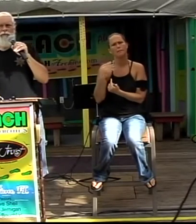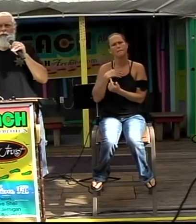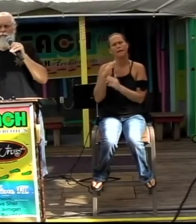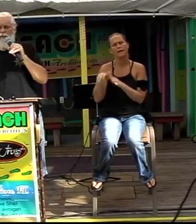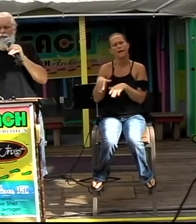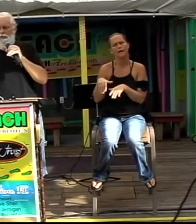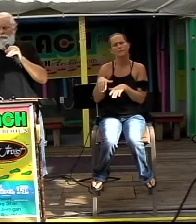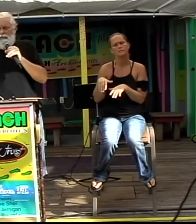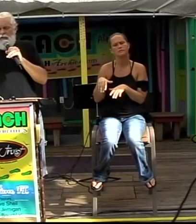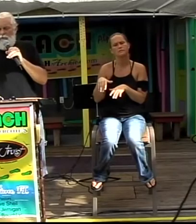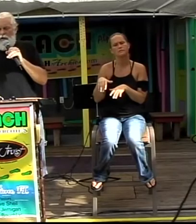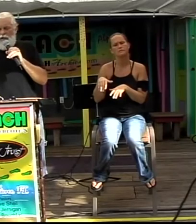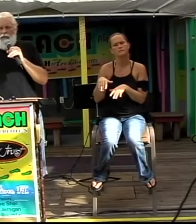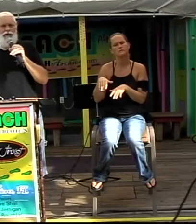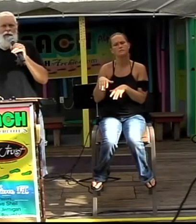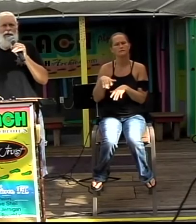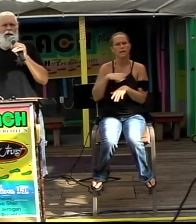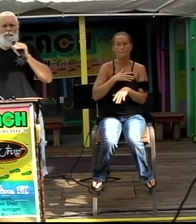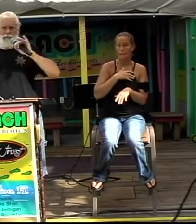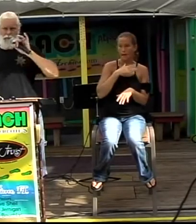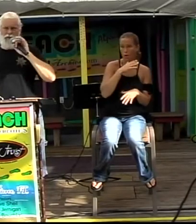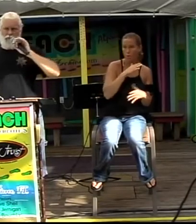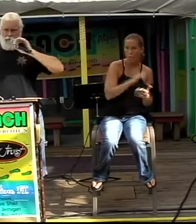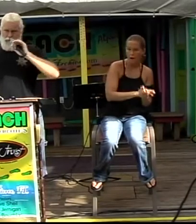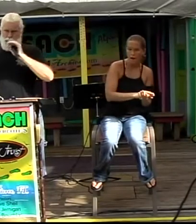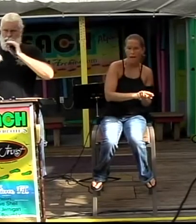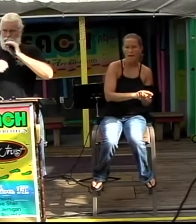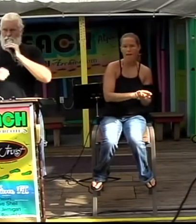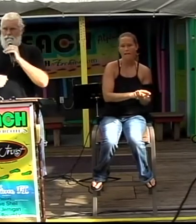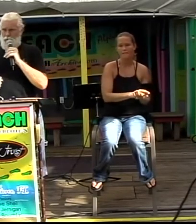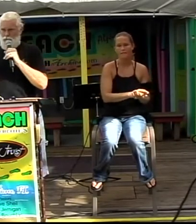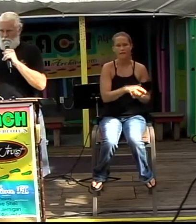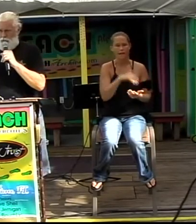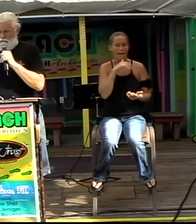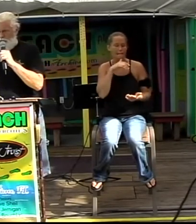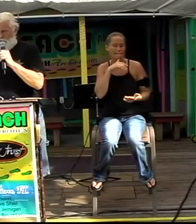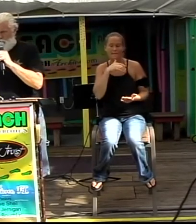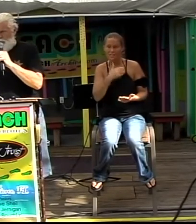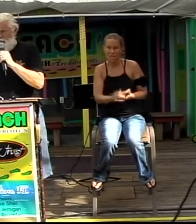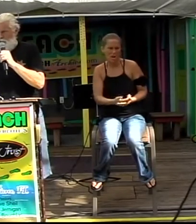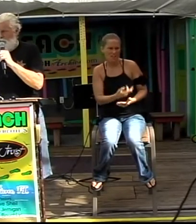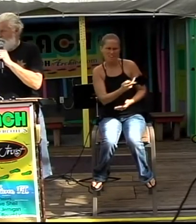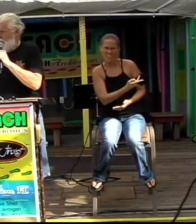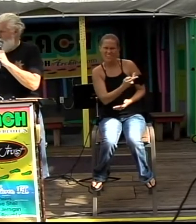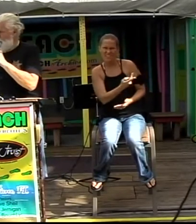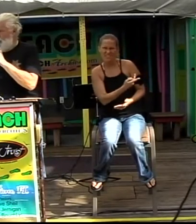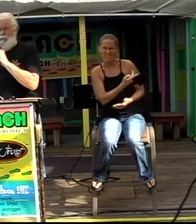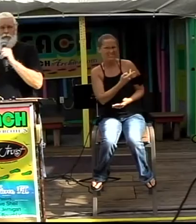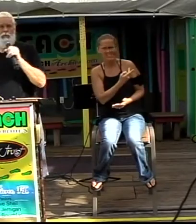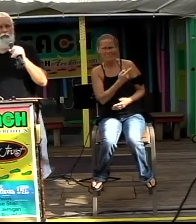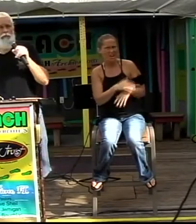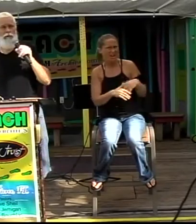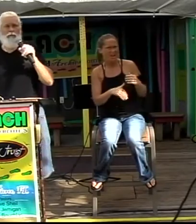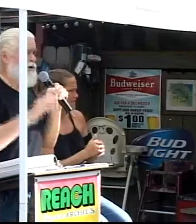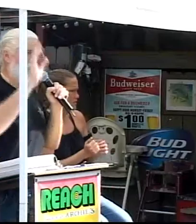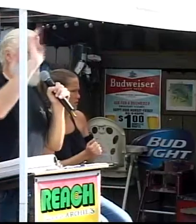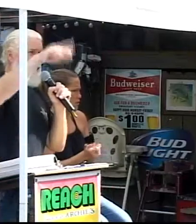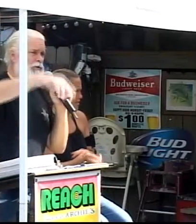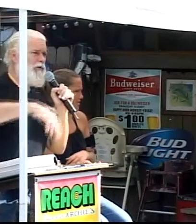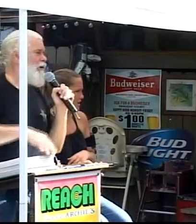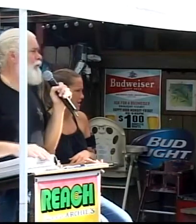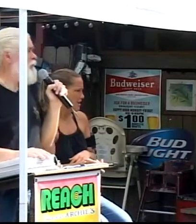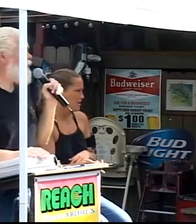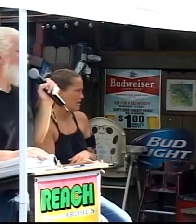the house sometimes, and I didn't understand why, and I was trying to help him in ministry because that's what I'm supposed to do as a Christian. I'm going to do whatever I can to help this brother, and whether